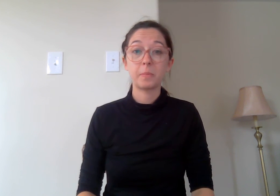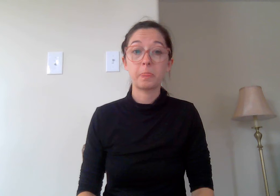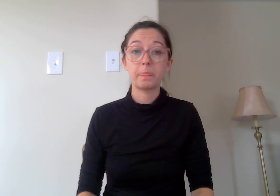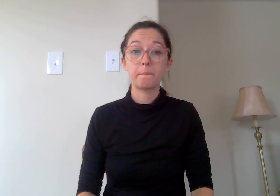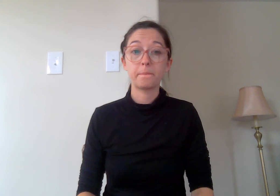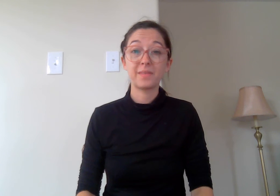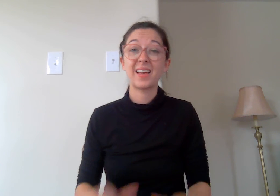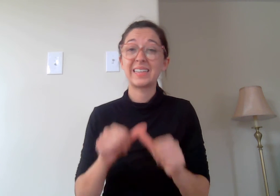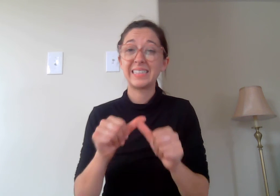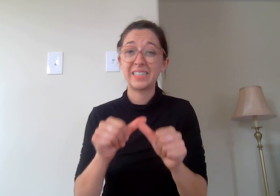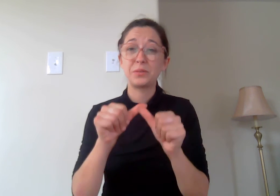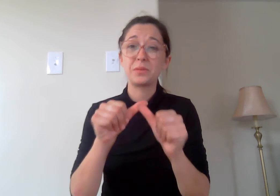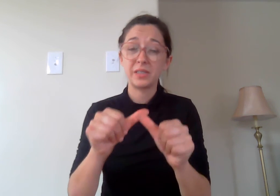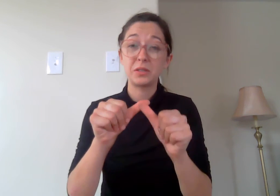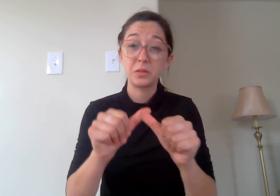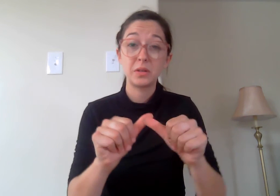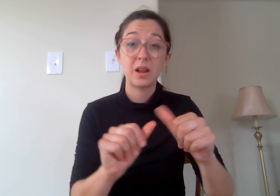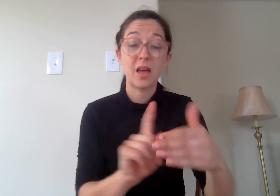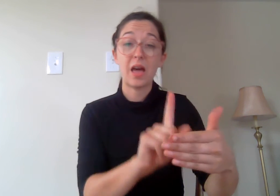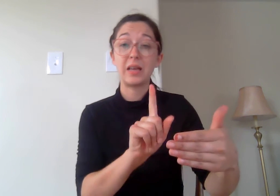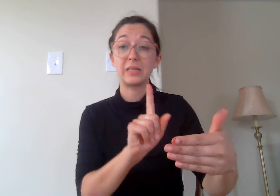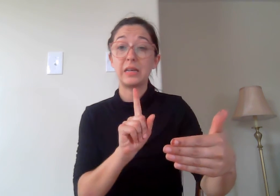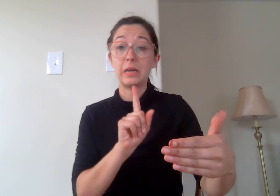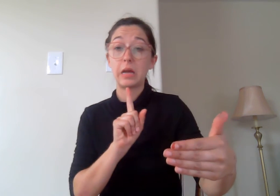more. So we're going to talk about how to prevent that.